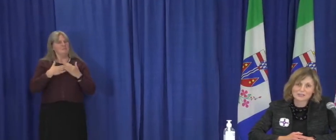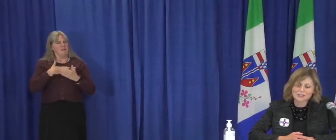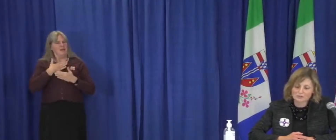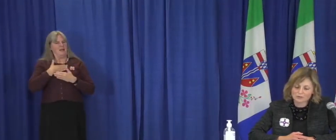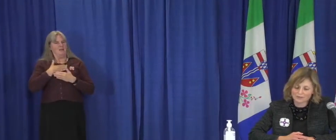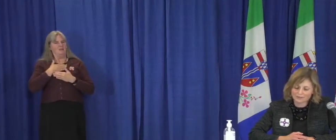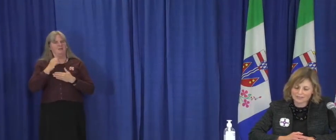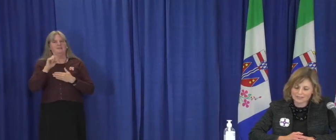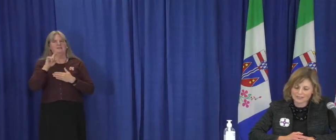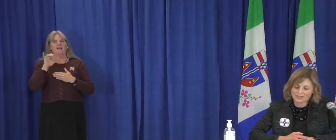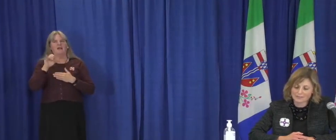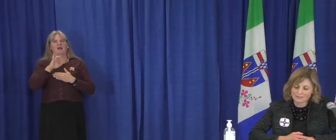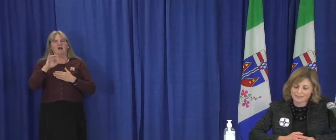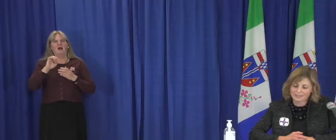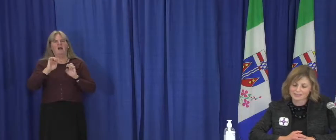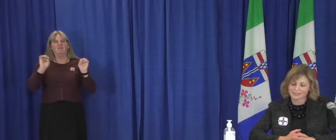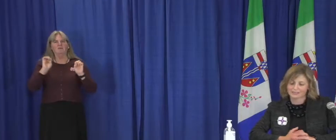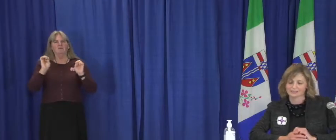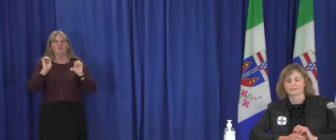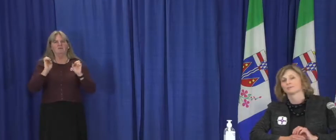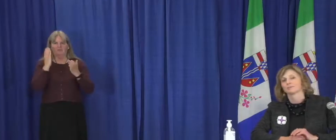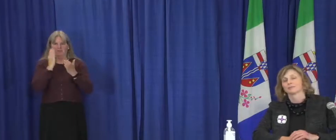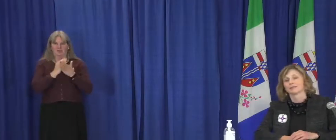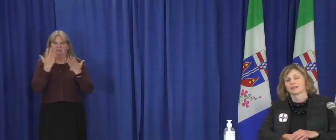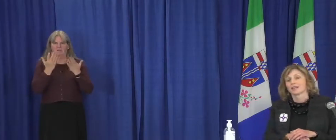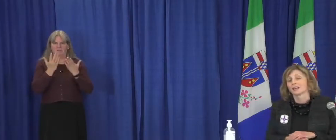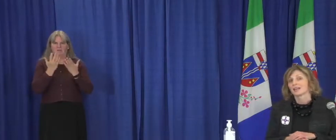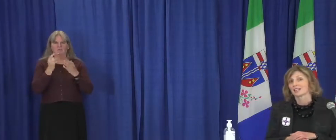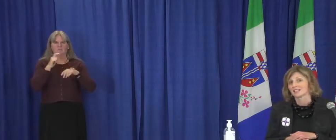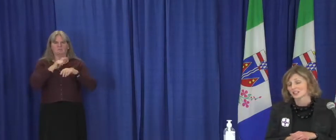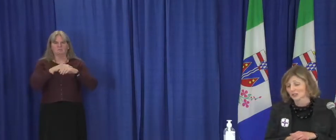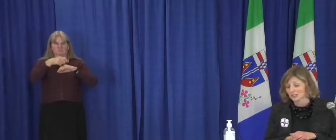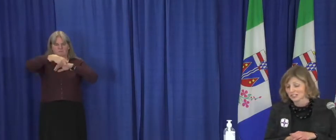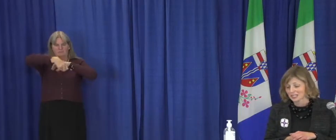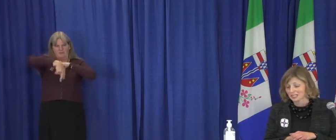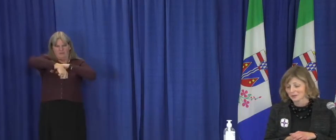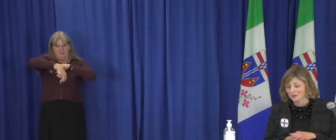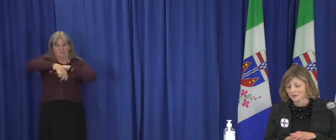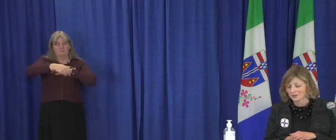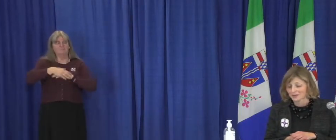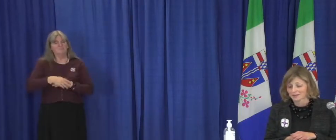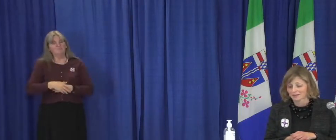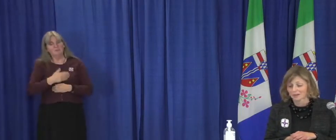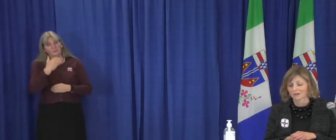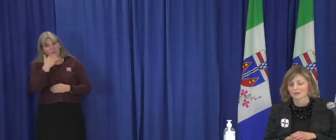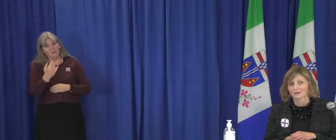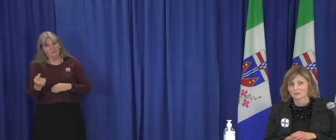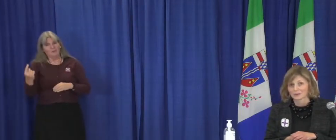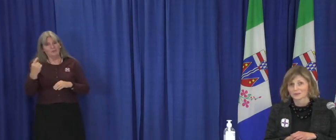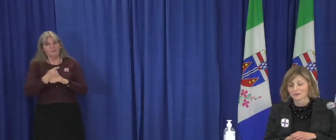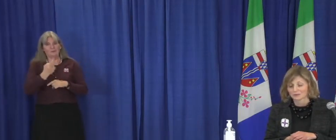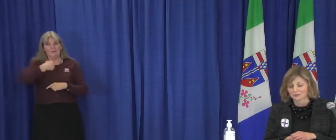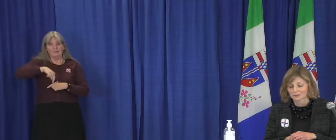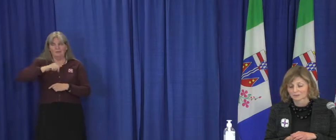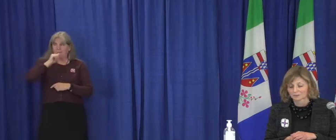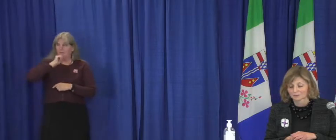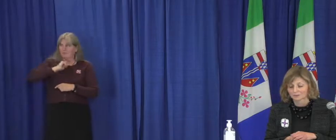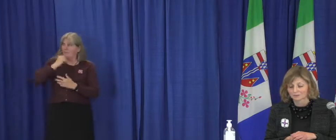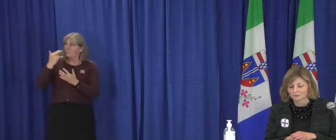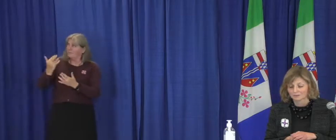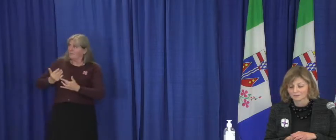state of emergency will be lifted as of midnight tonight. This is a good day and one we have long been waiting